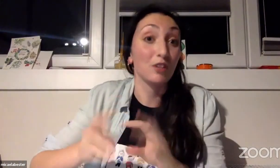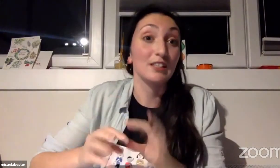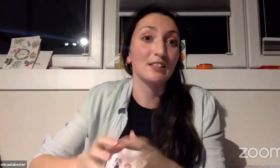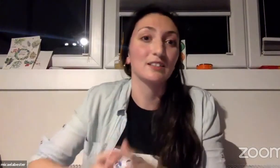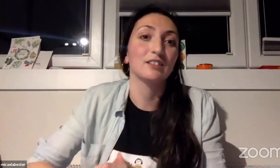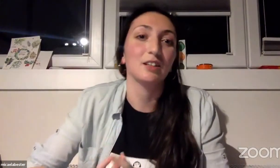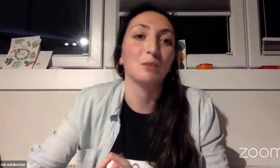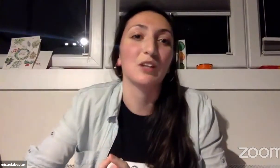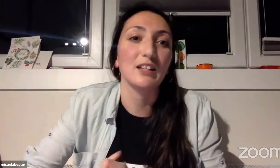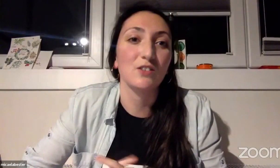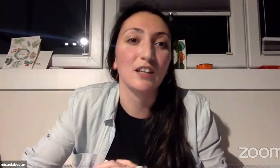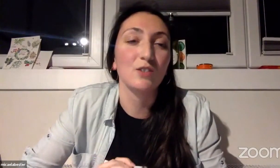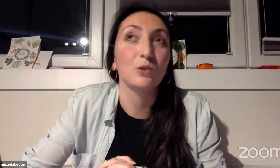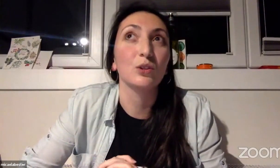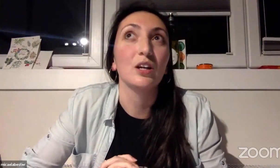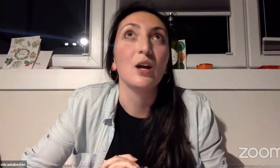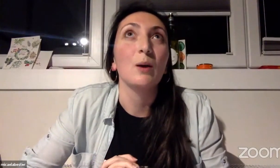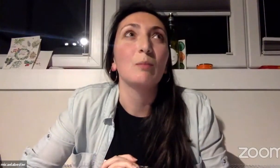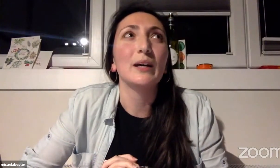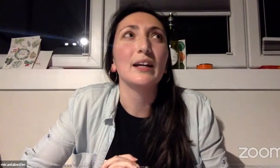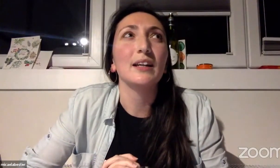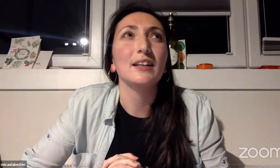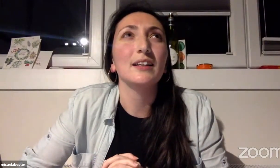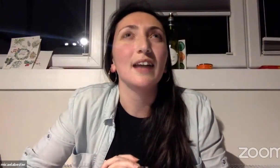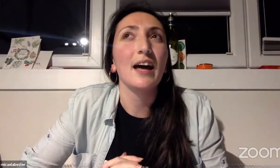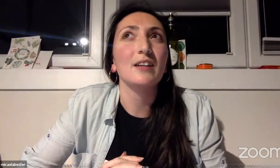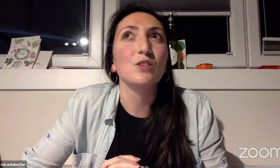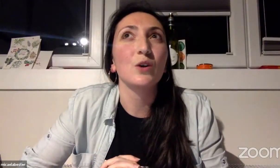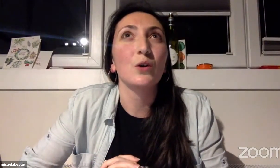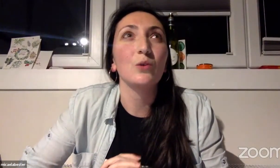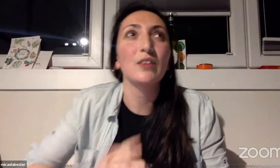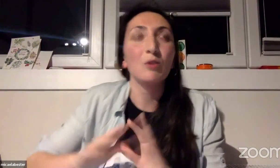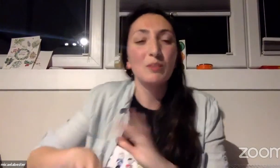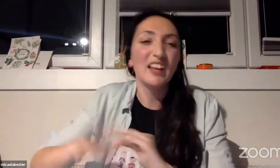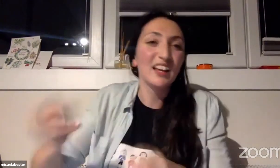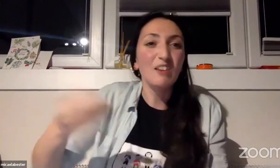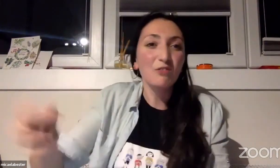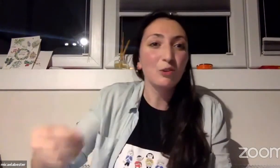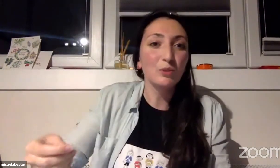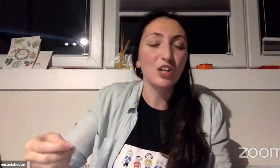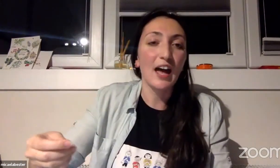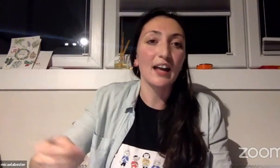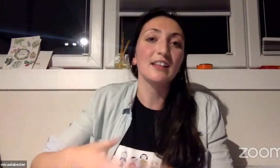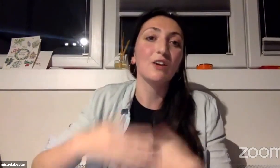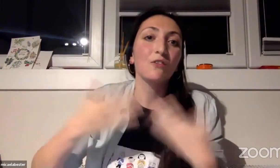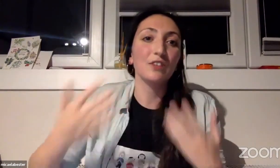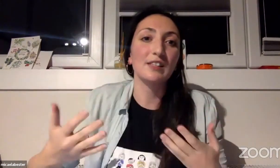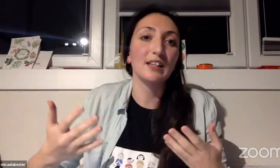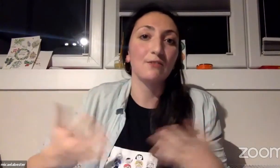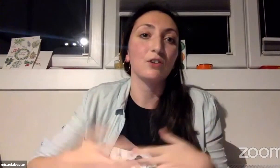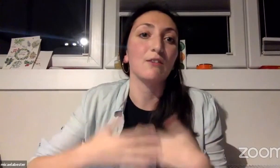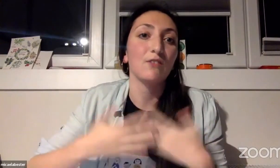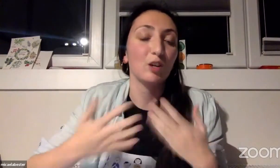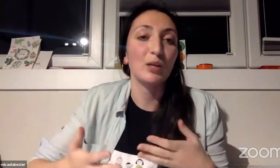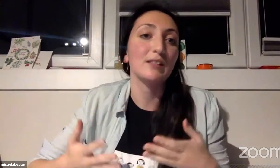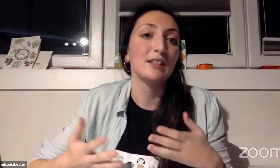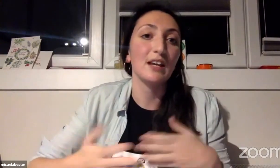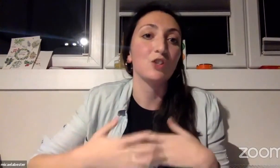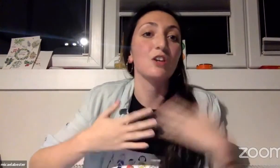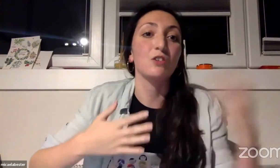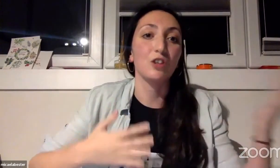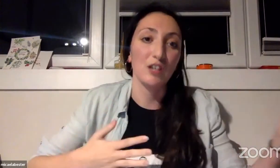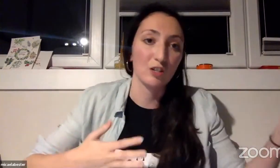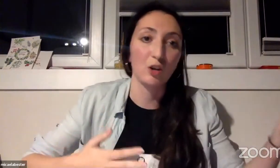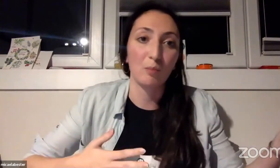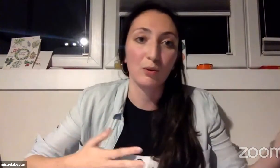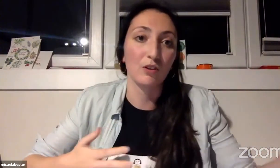mouth, you can still communicate, so that's cool. But yeah, so that would be like an informal chat. And then obviously if you're giving a